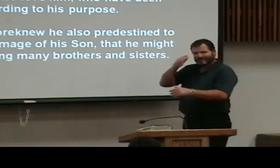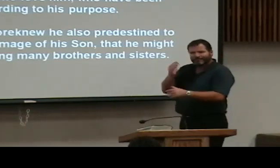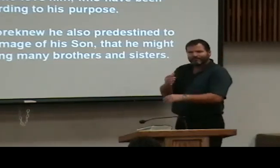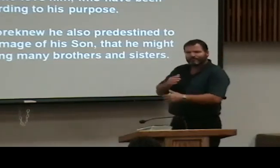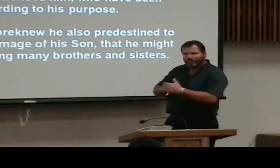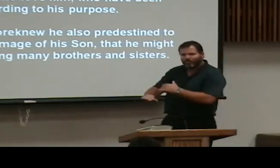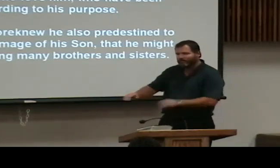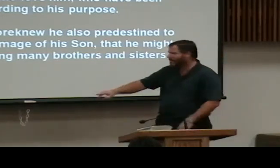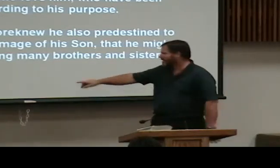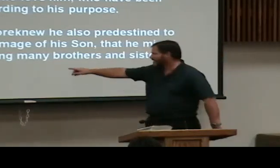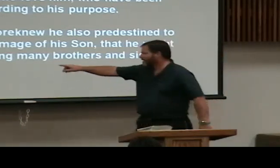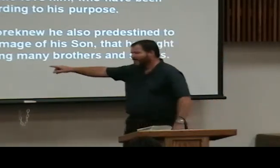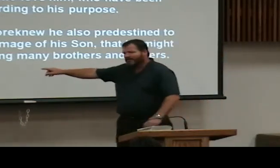Jesus was the firstborn.